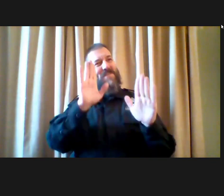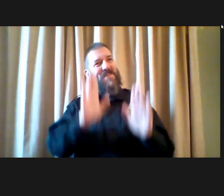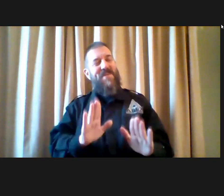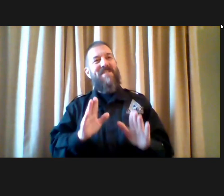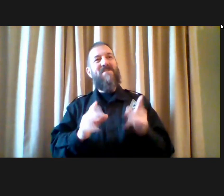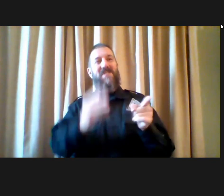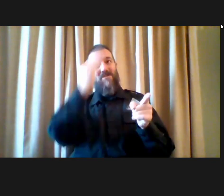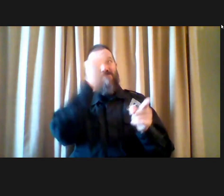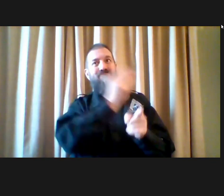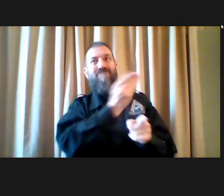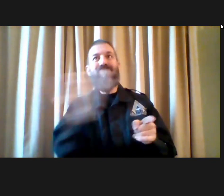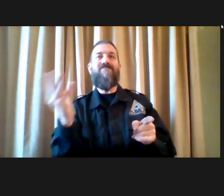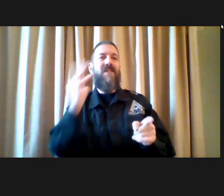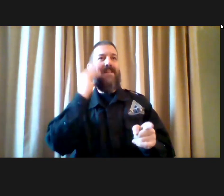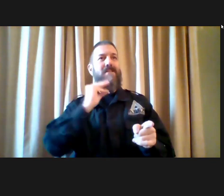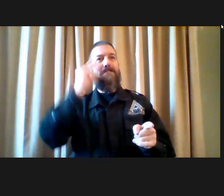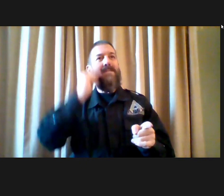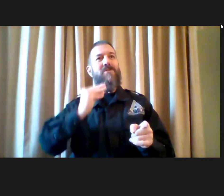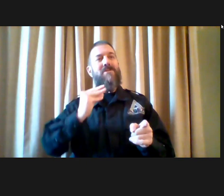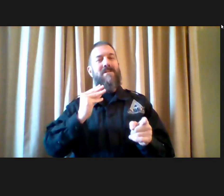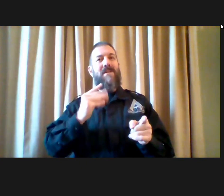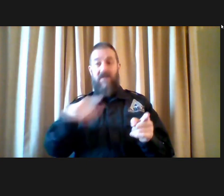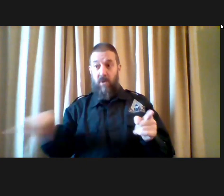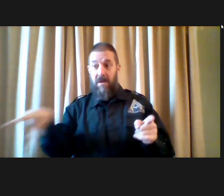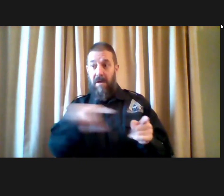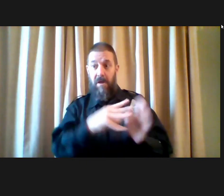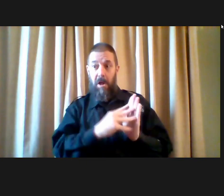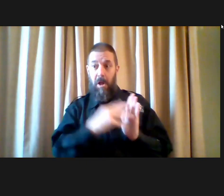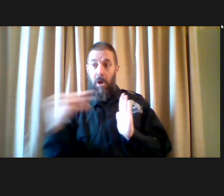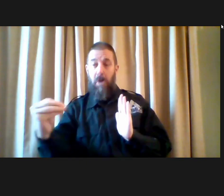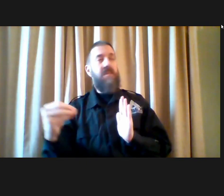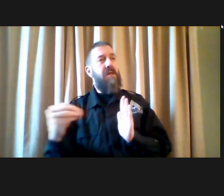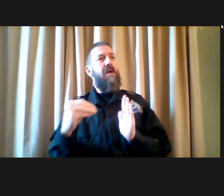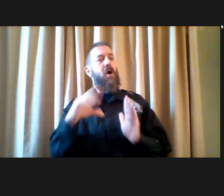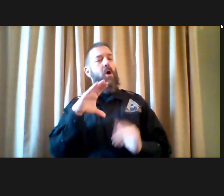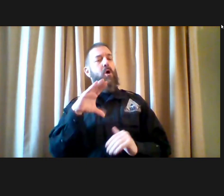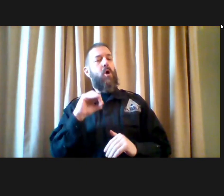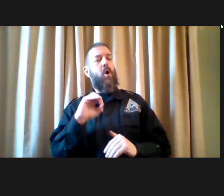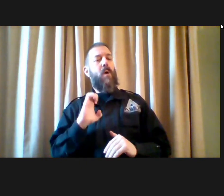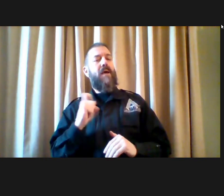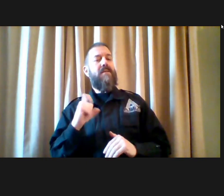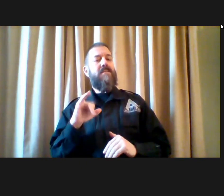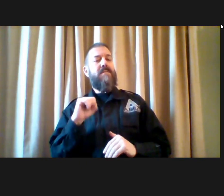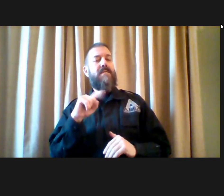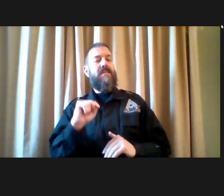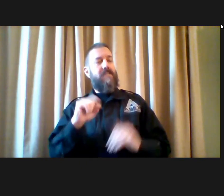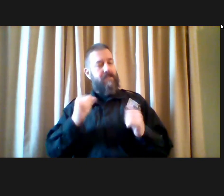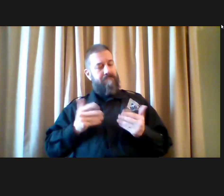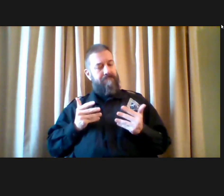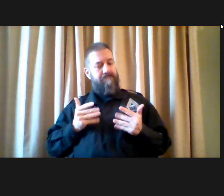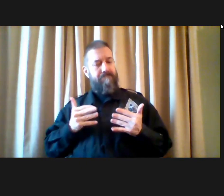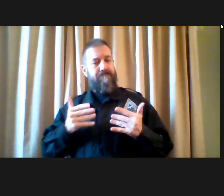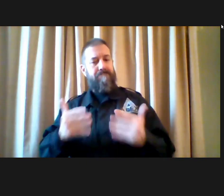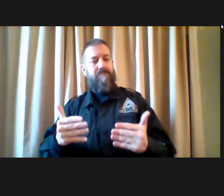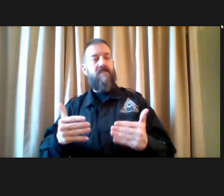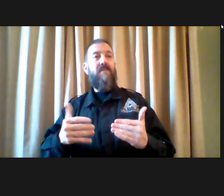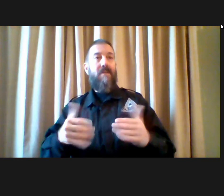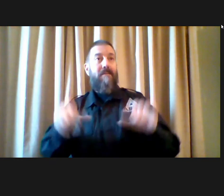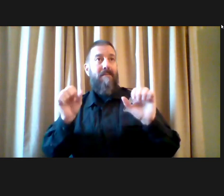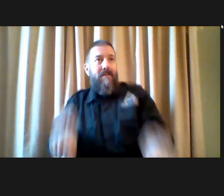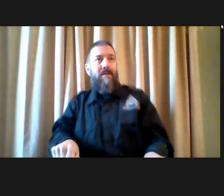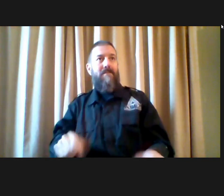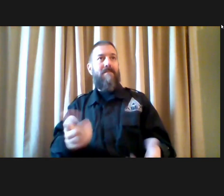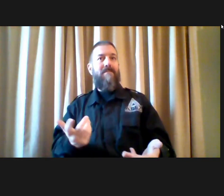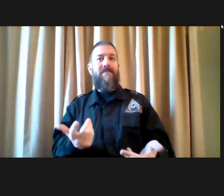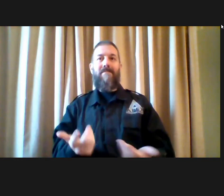experience with them so that they learn that coexistence is possible with our natural predators. Yes.